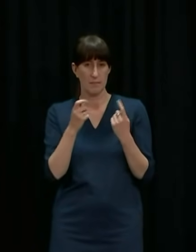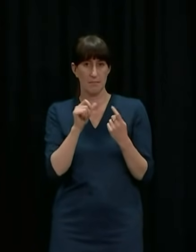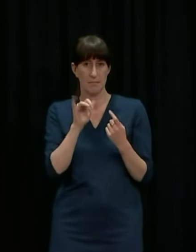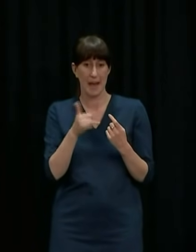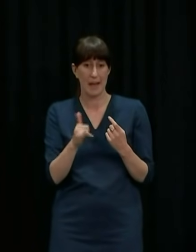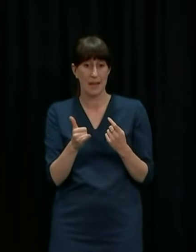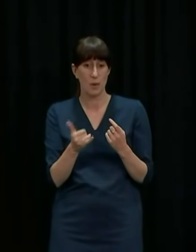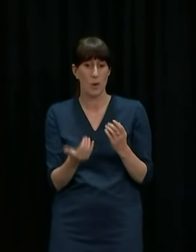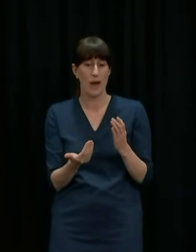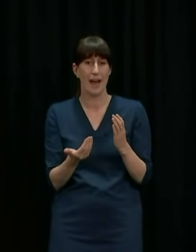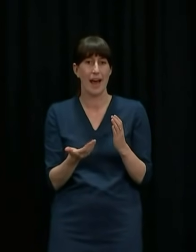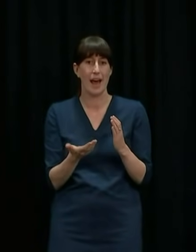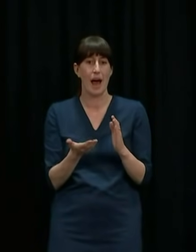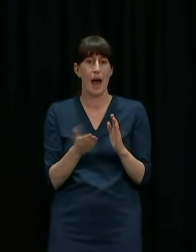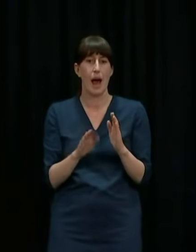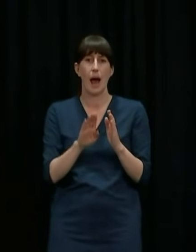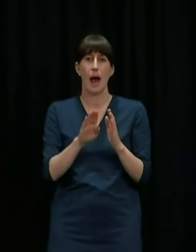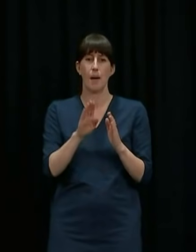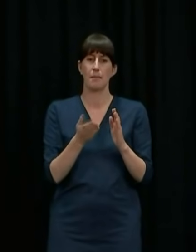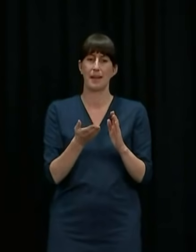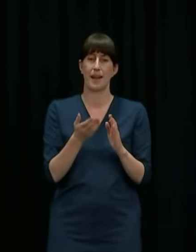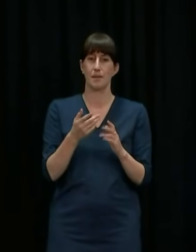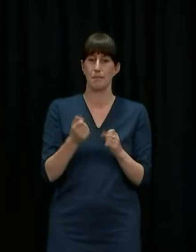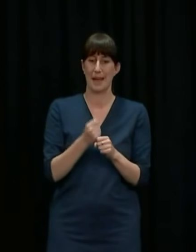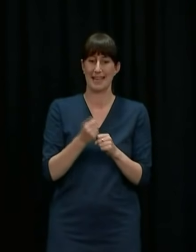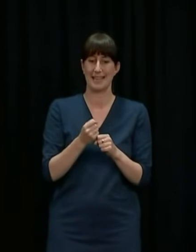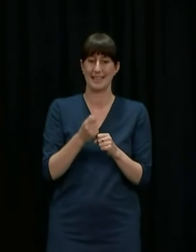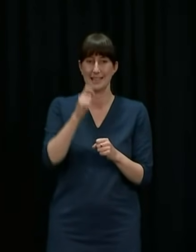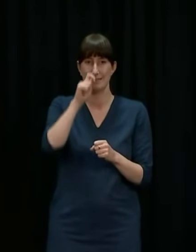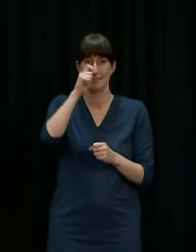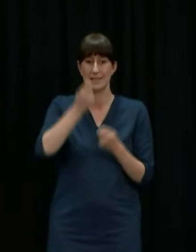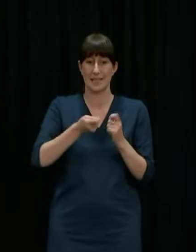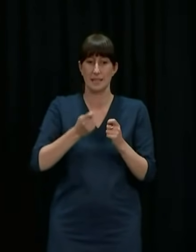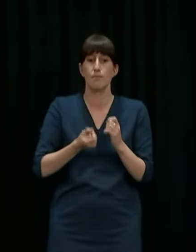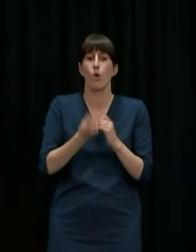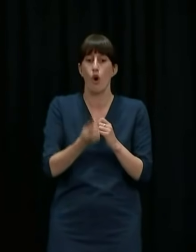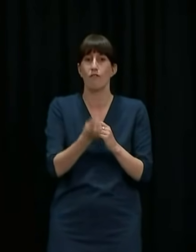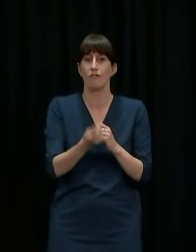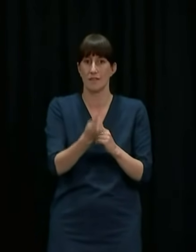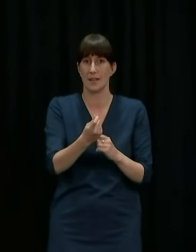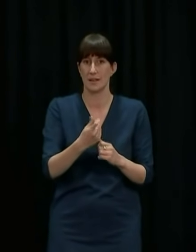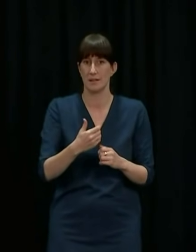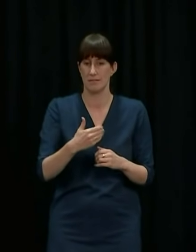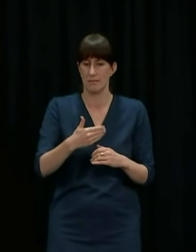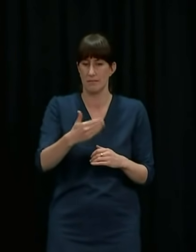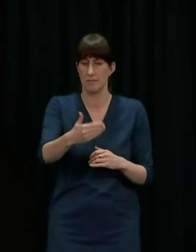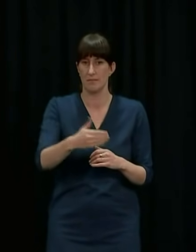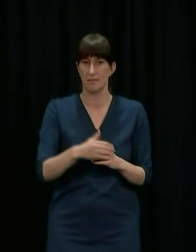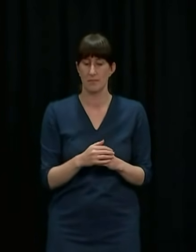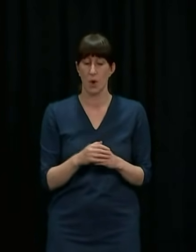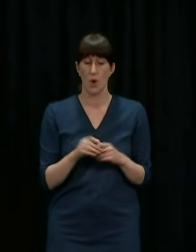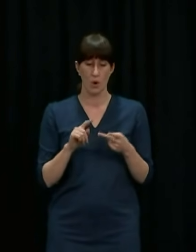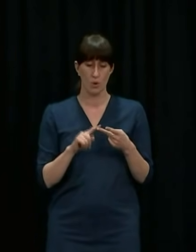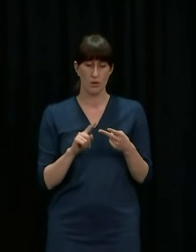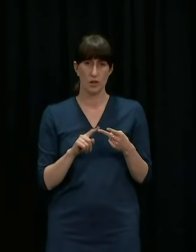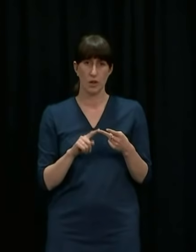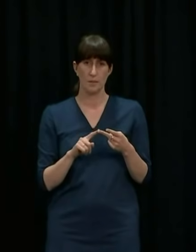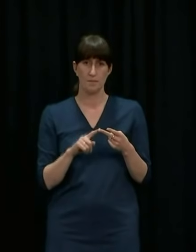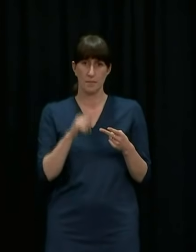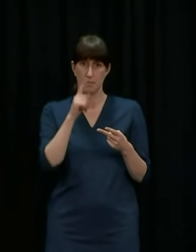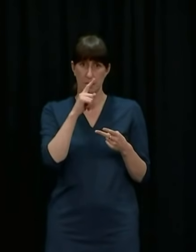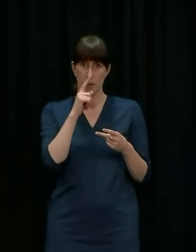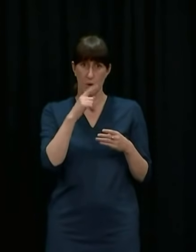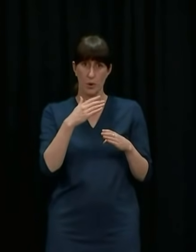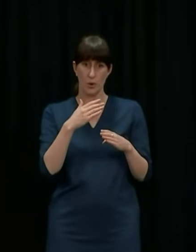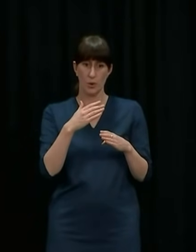that's under advisement, and we're also asked to look at whether or not there should be a requirement on people crossing the